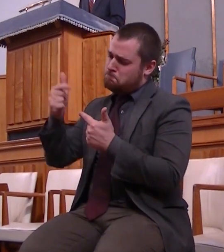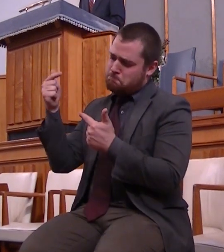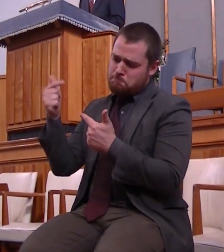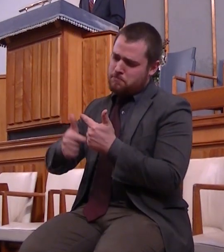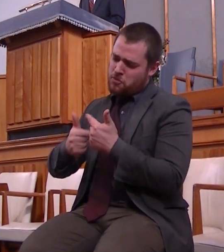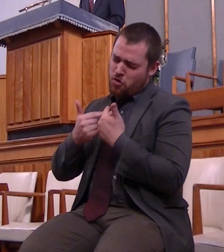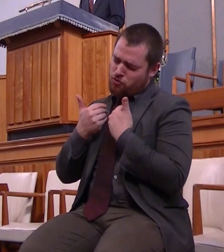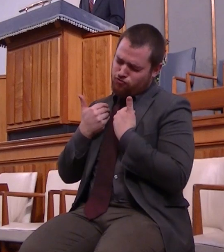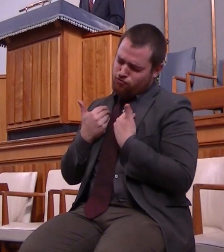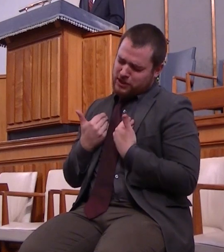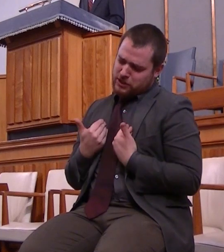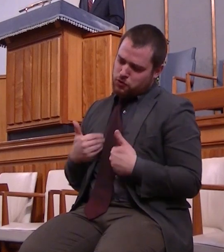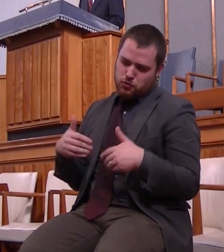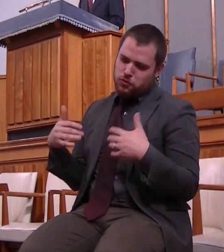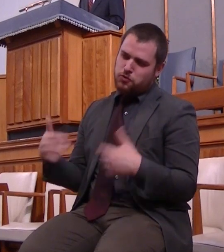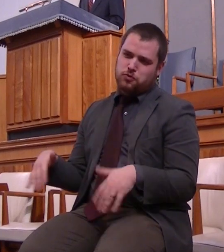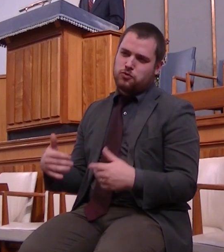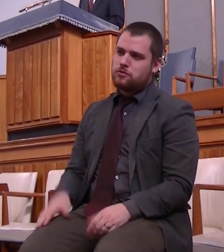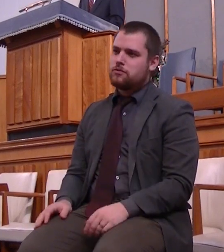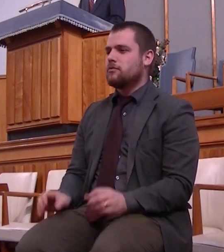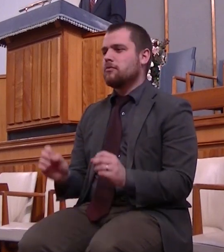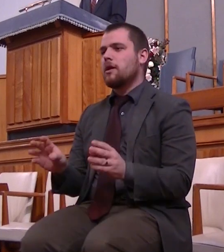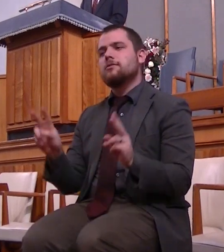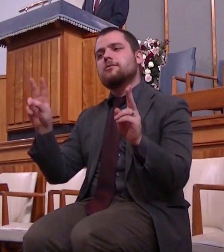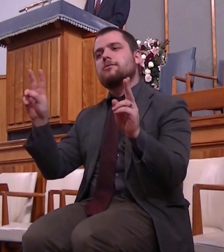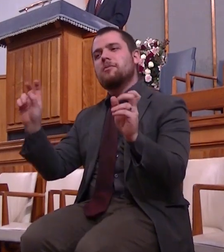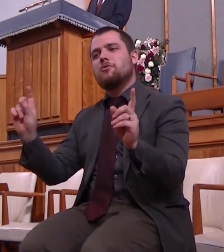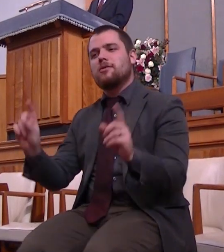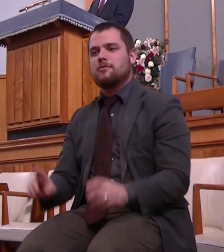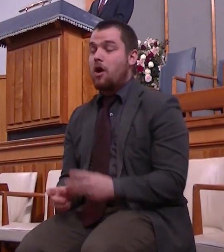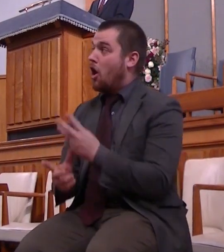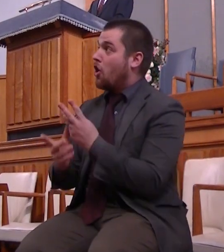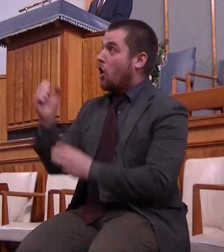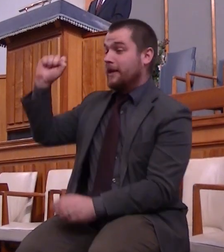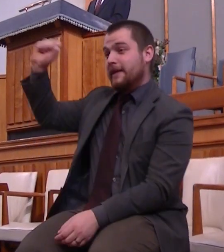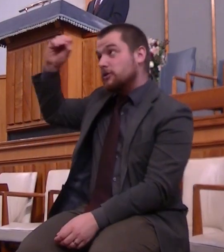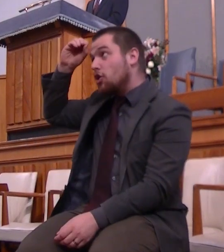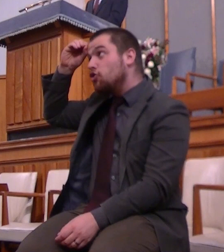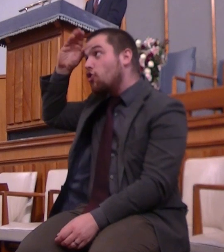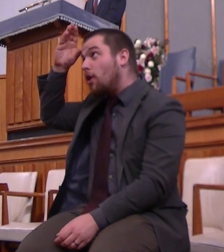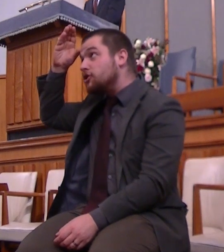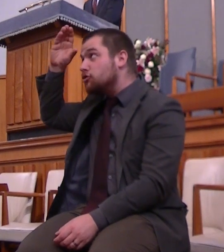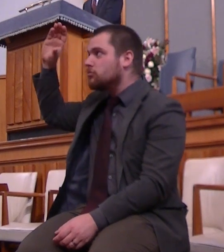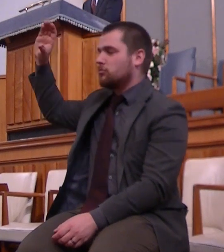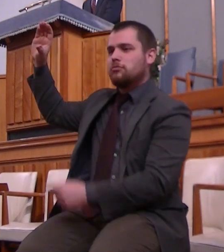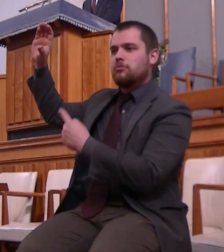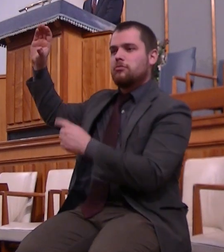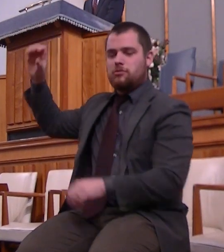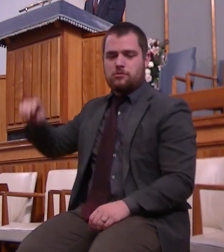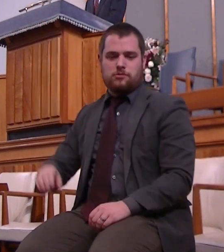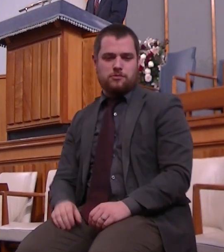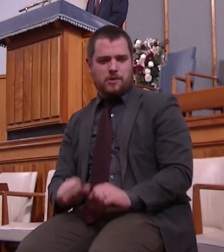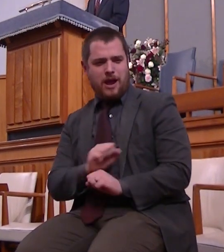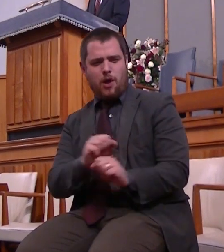knowledge compared with ours. The knowledge of God. Anna, the mother of